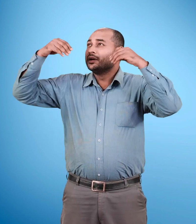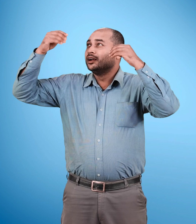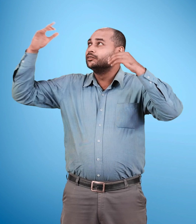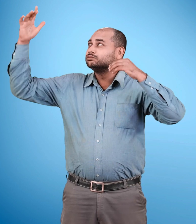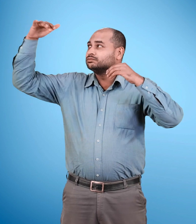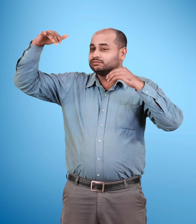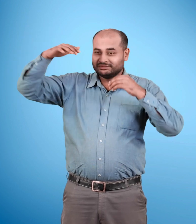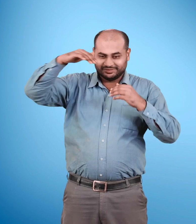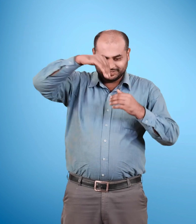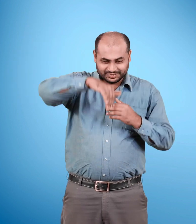Rainwater harvesting.